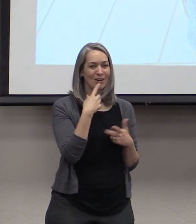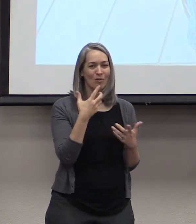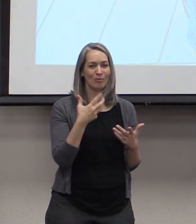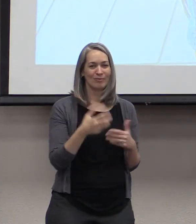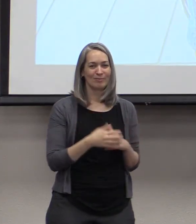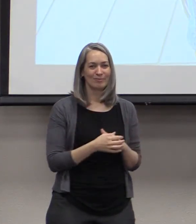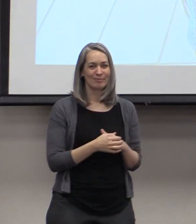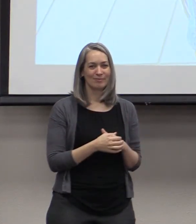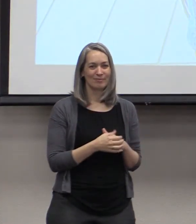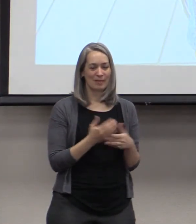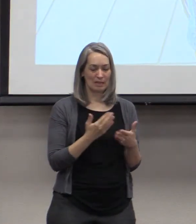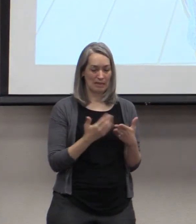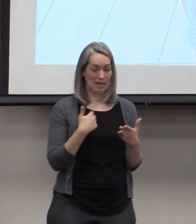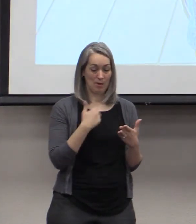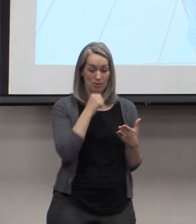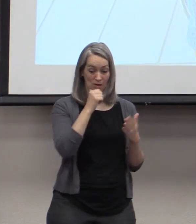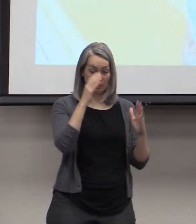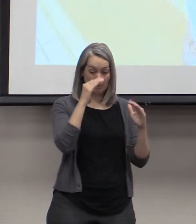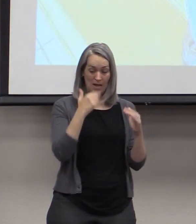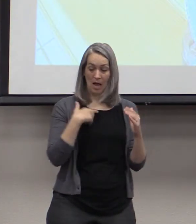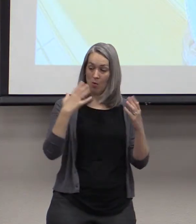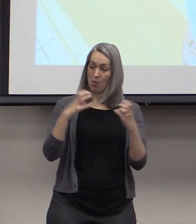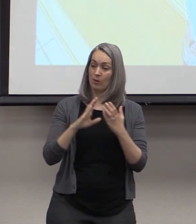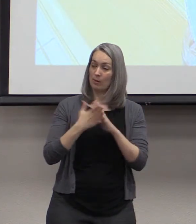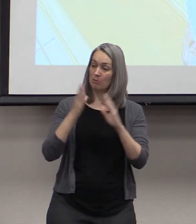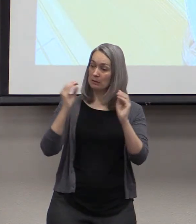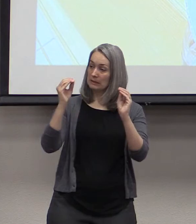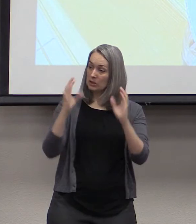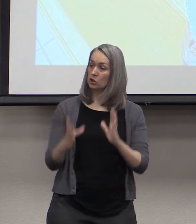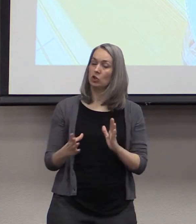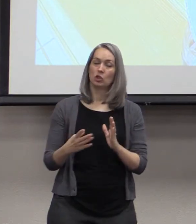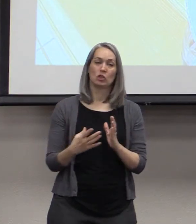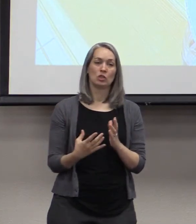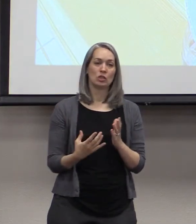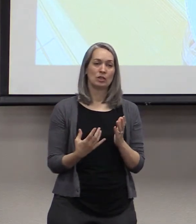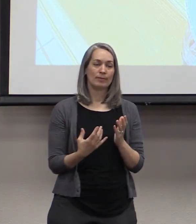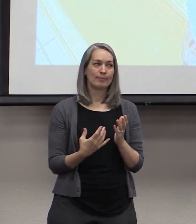just things I wouldn't expect. They wanted to be teachers. They wanted to be